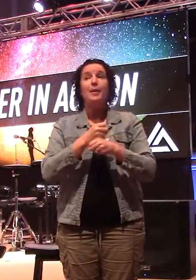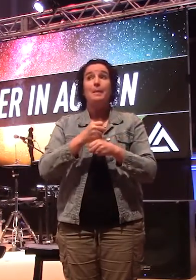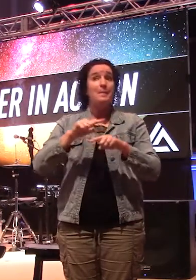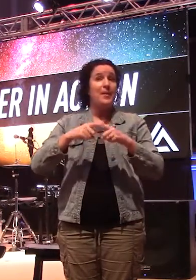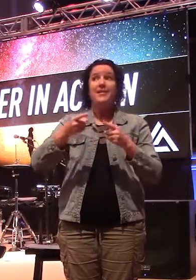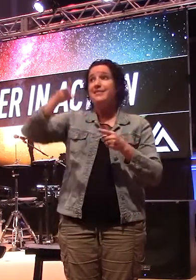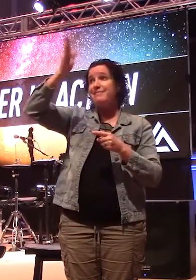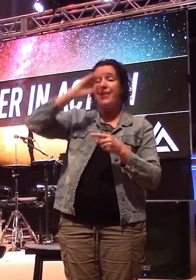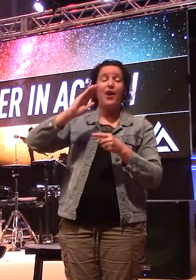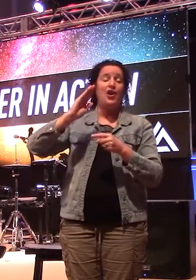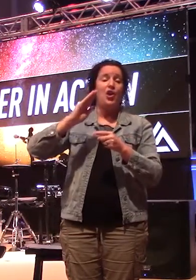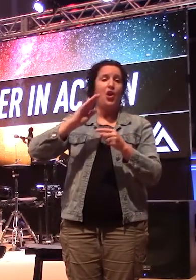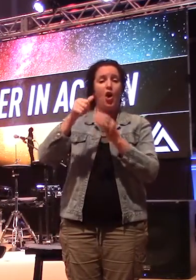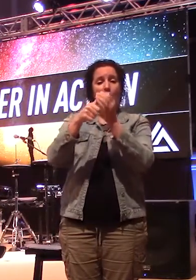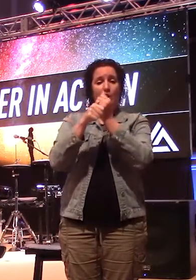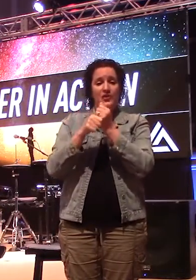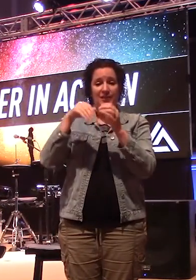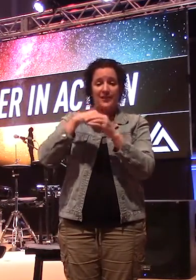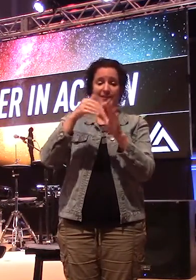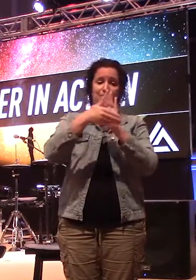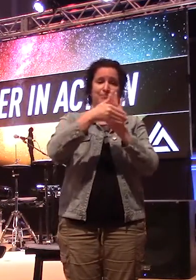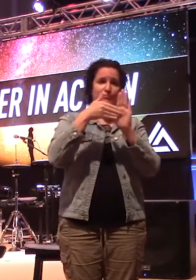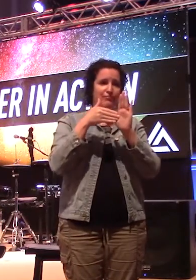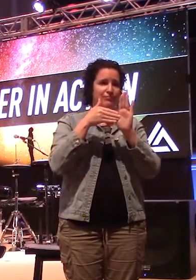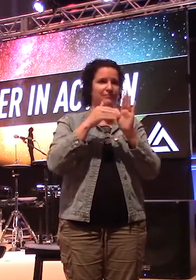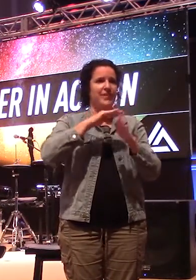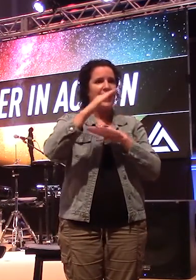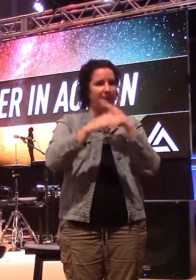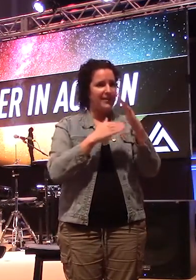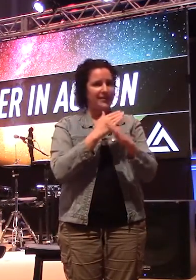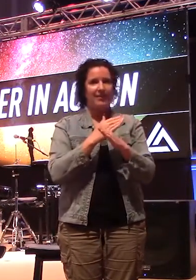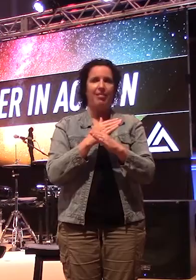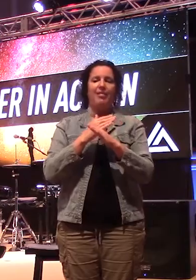What a God, what a vast God, what an almighty God.